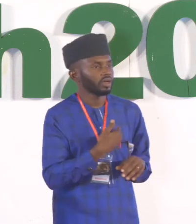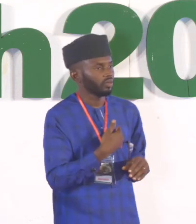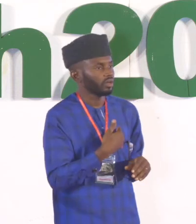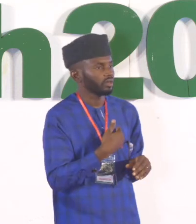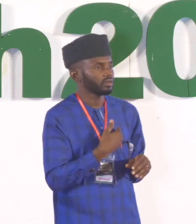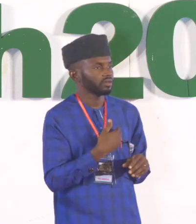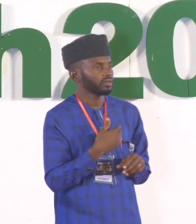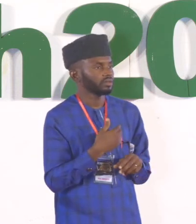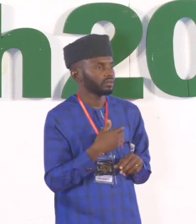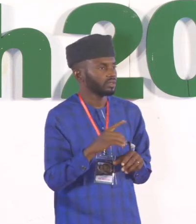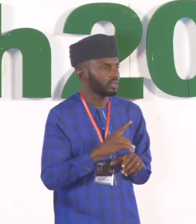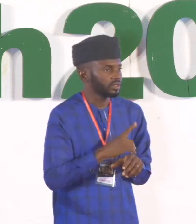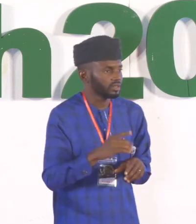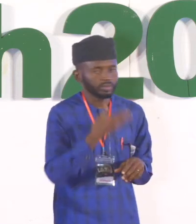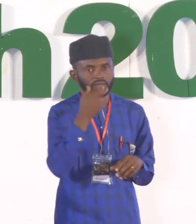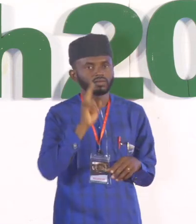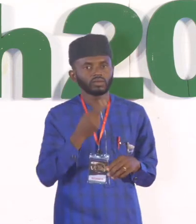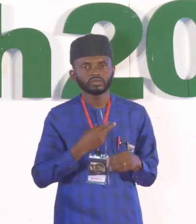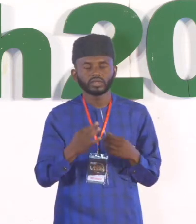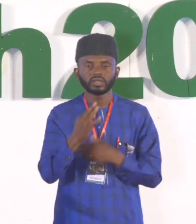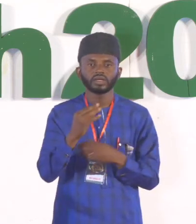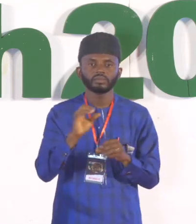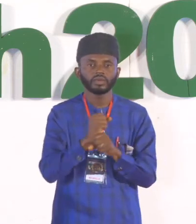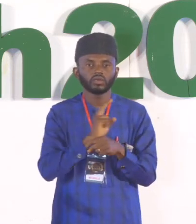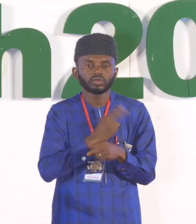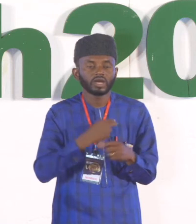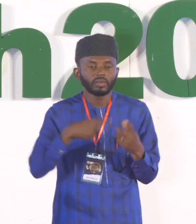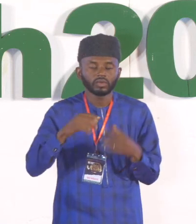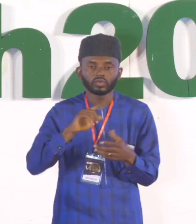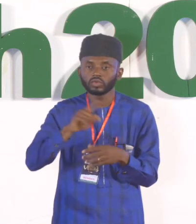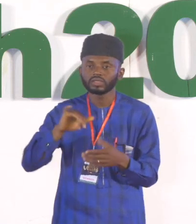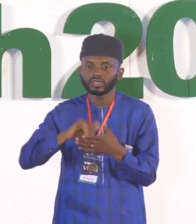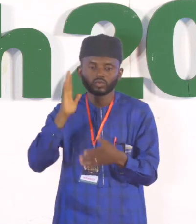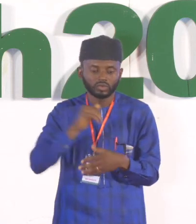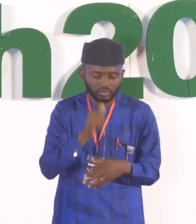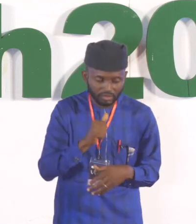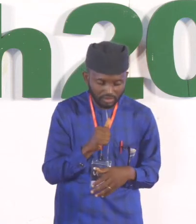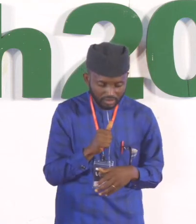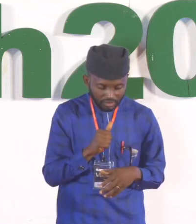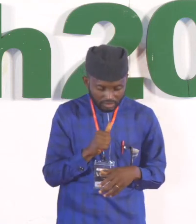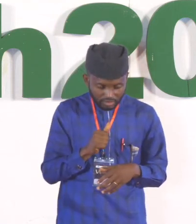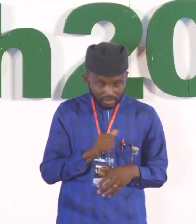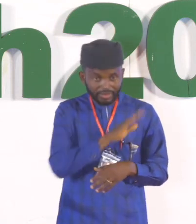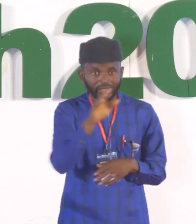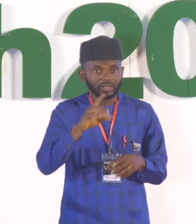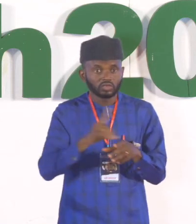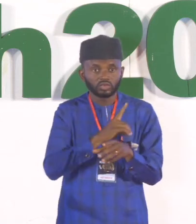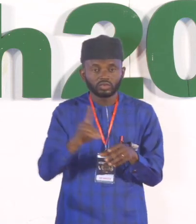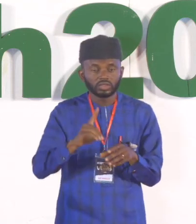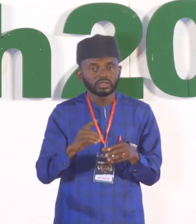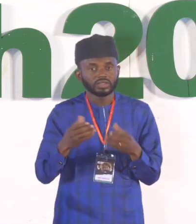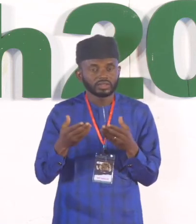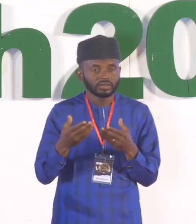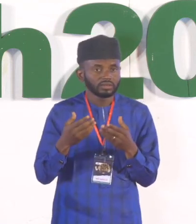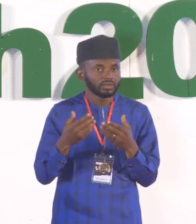you and me. May Allah do that for us. But it's not easy. The Prophet said, in this Ummah, 70,000